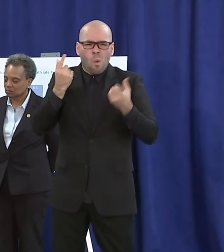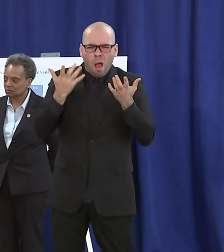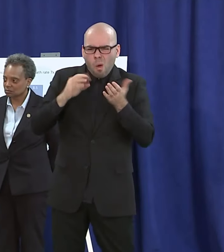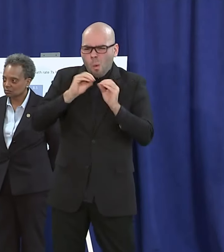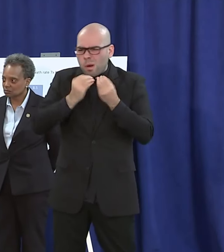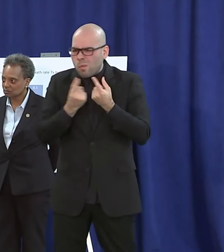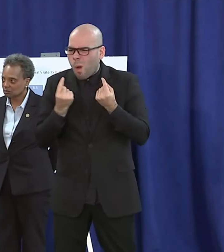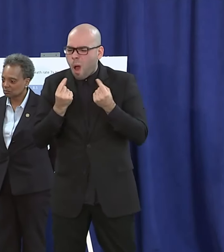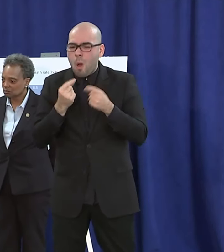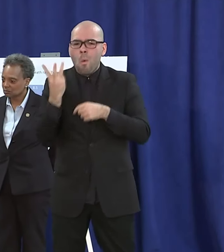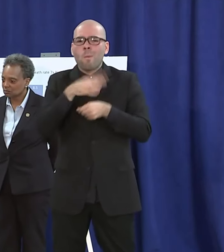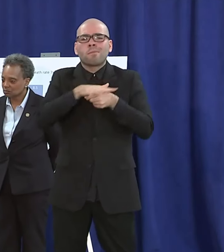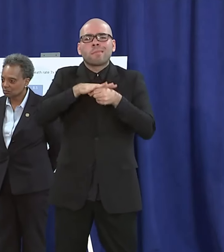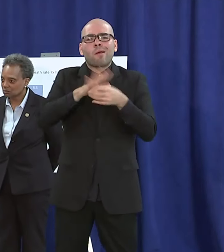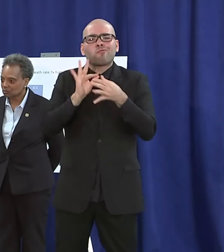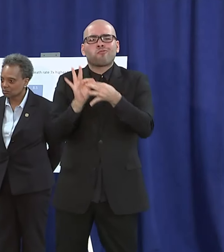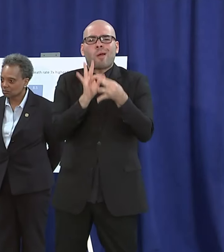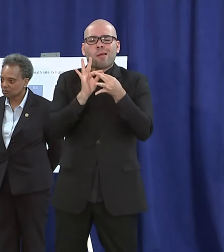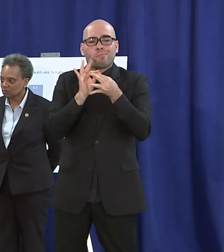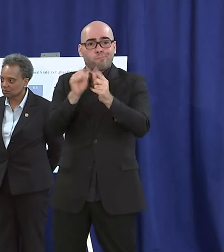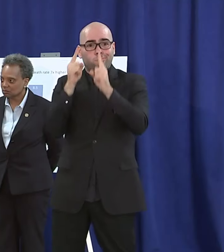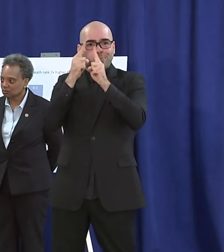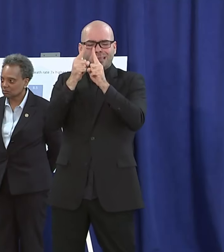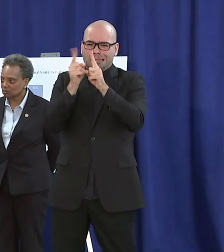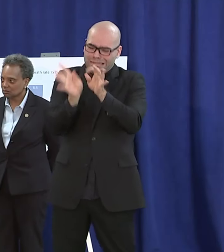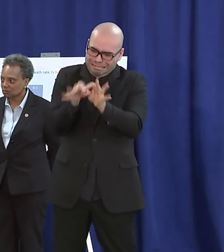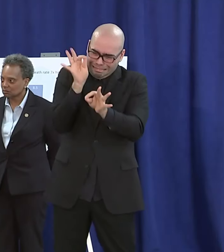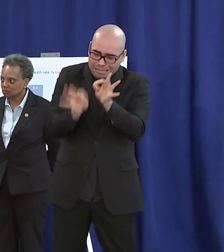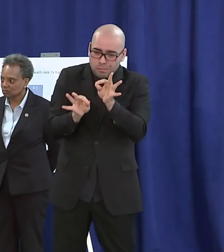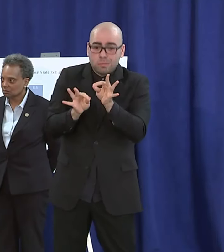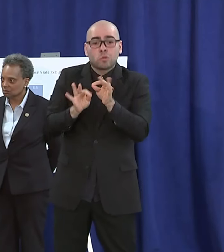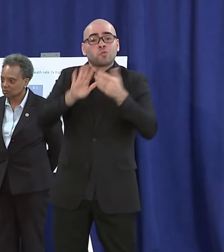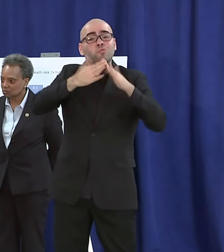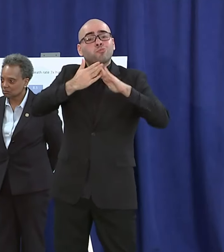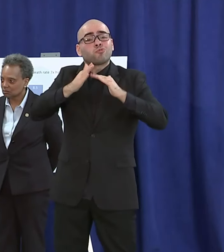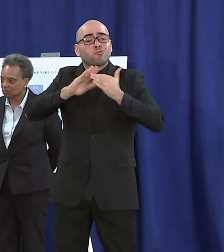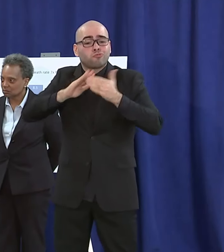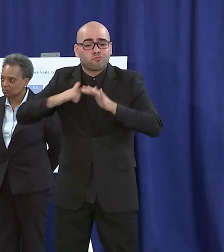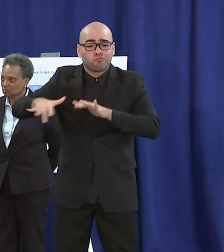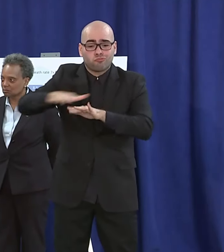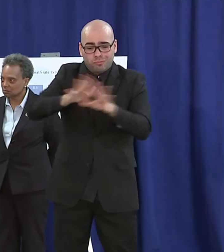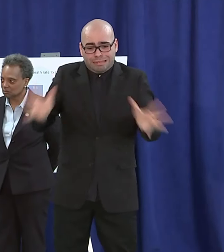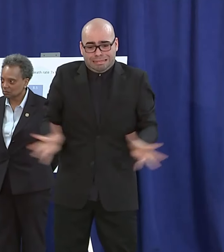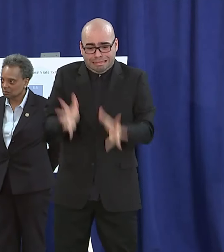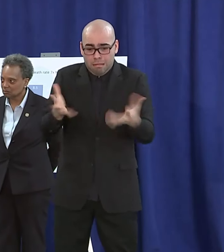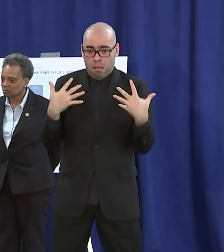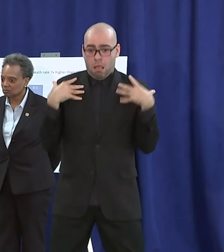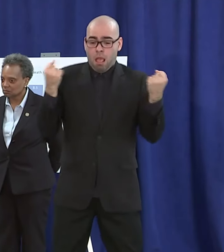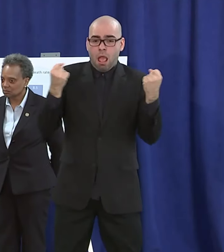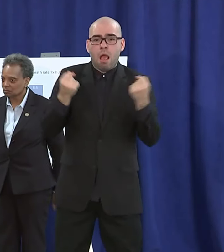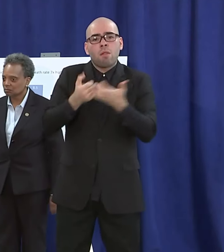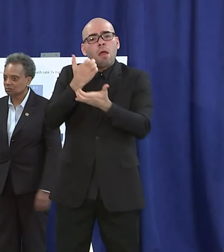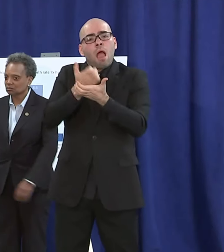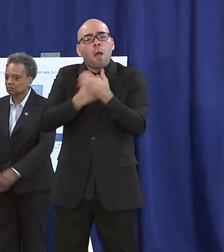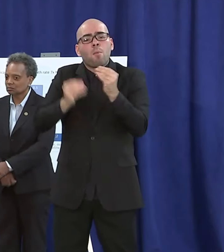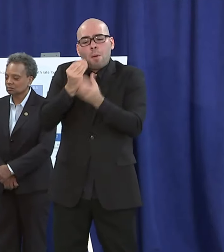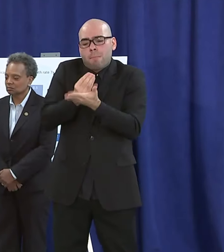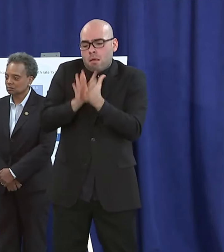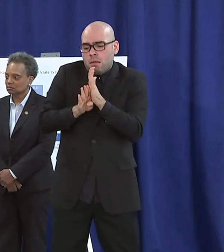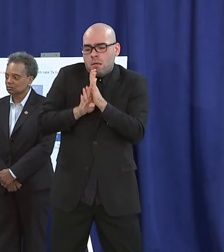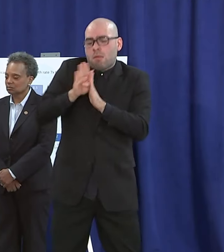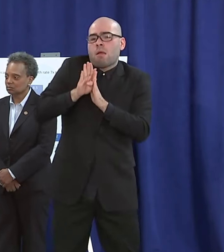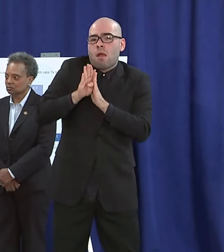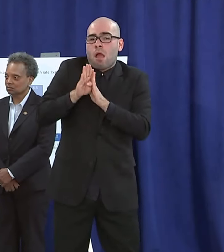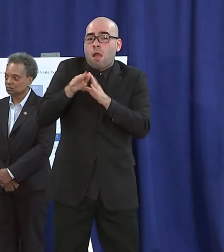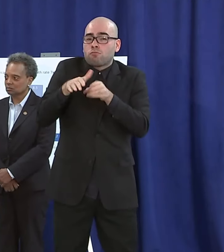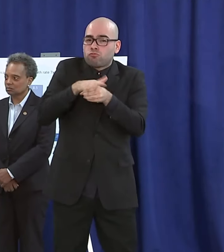our mission is simple. It's to build community health and economic wellness on Chicago's West Side by building